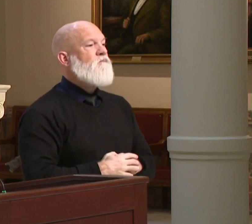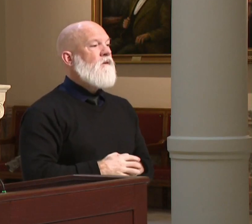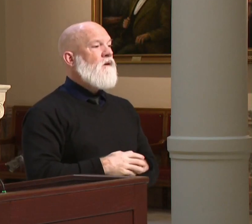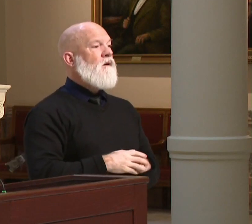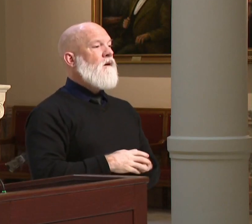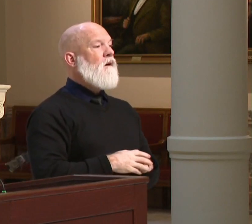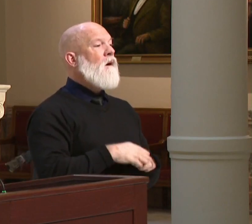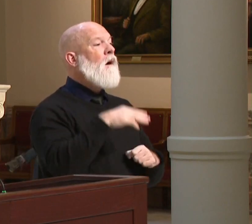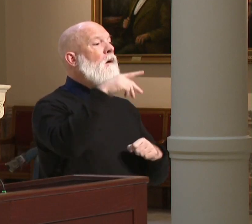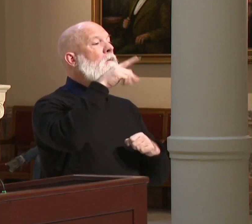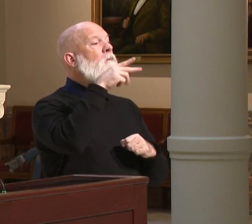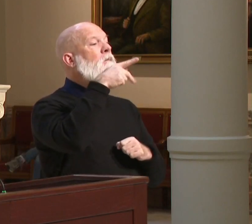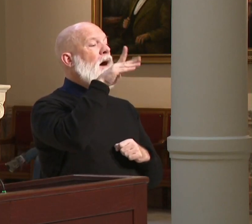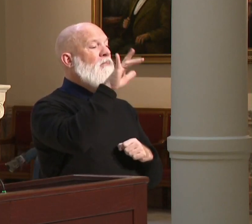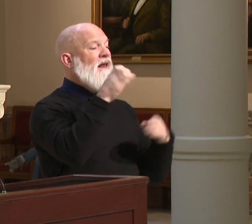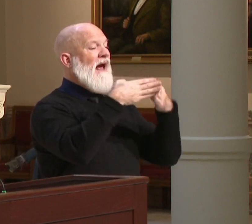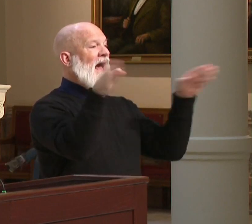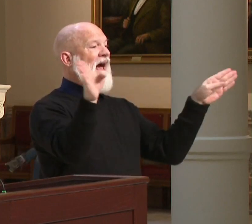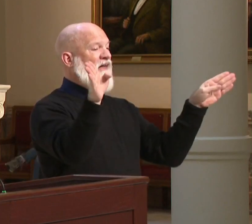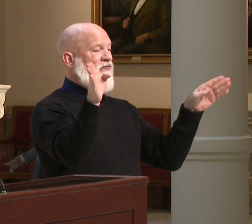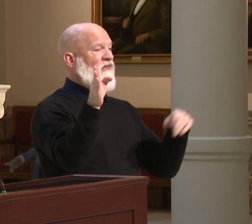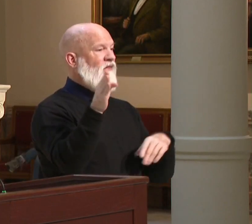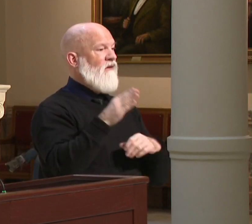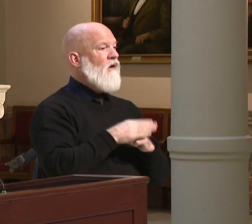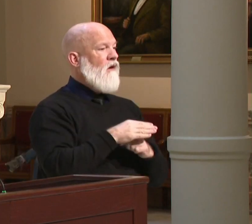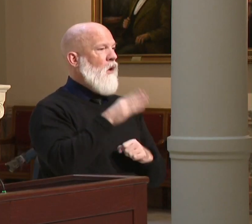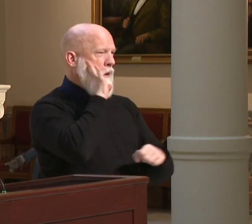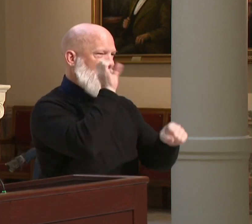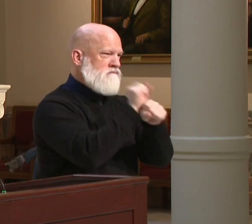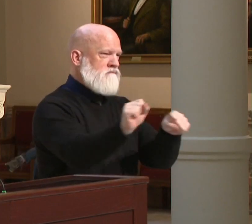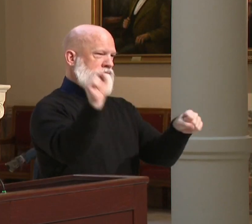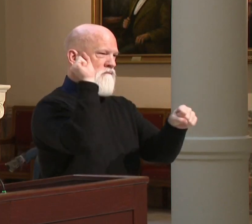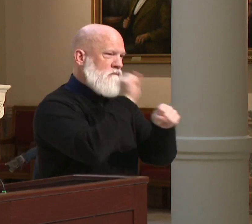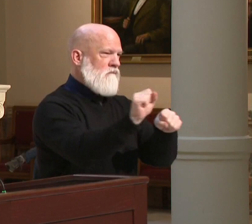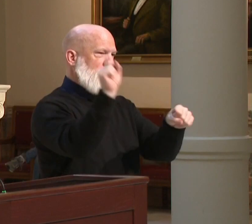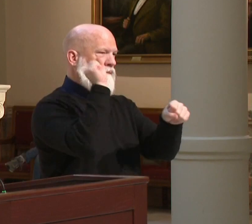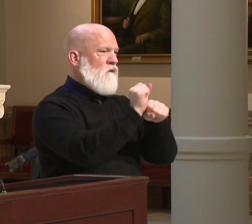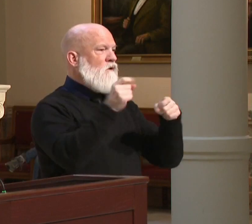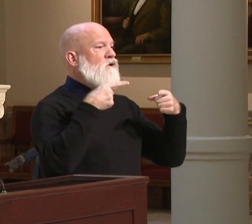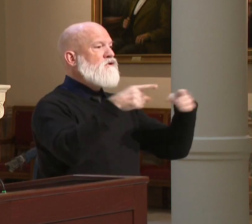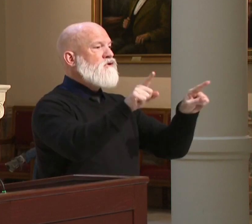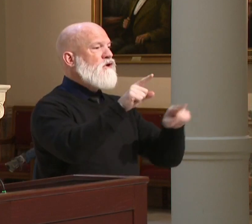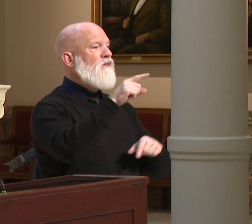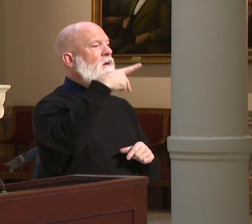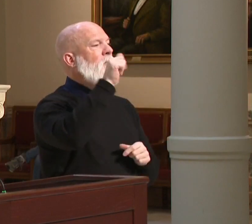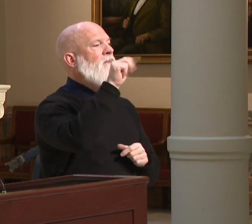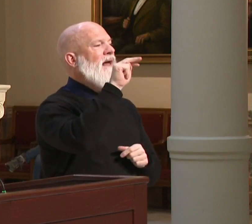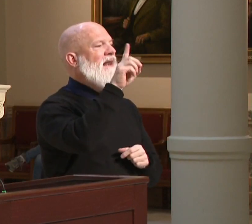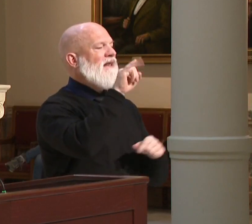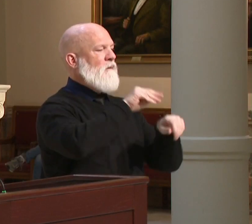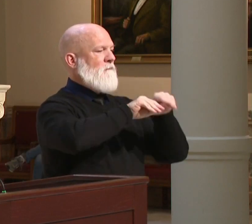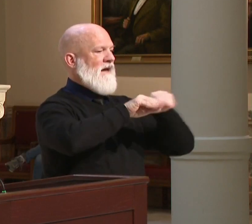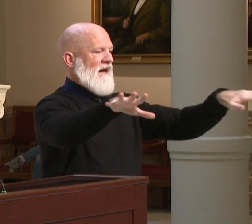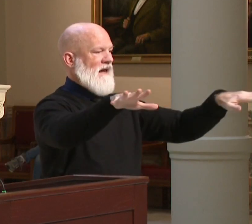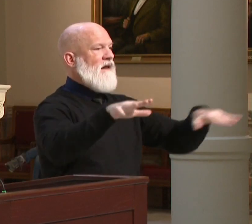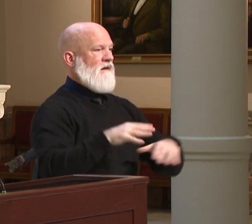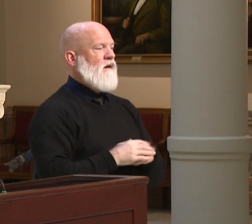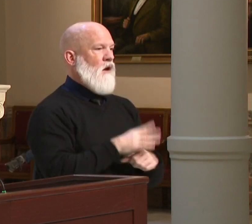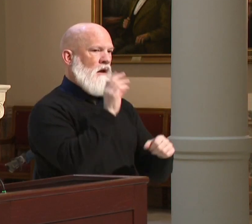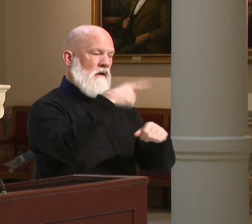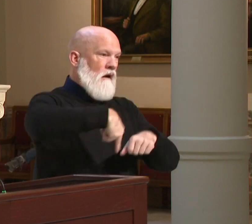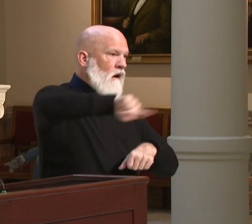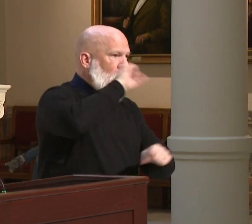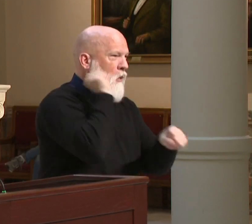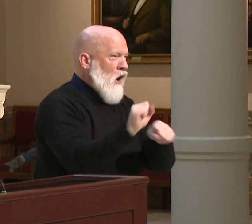health staff have been working tirelessly for months to battle the pandemic and are working quickly to scale up appointments and